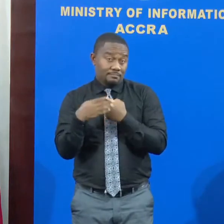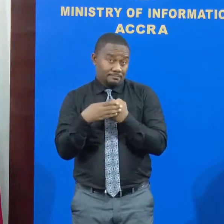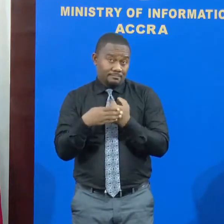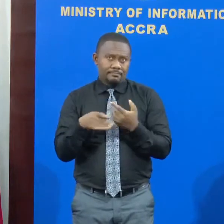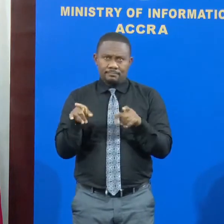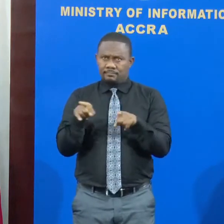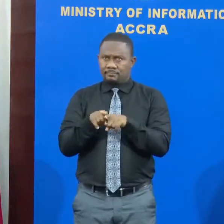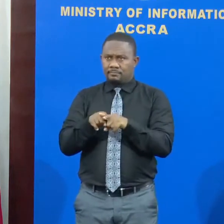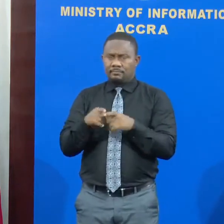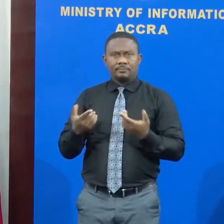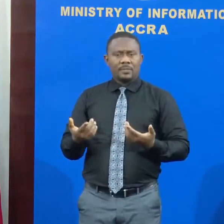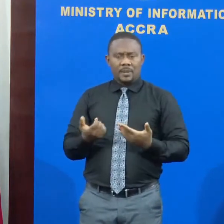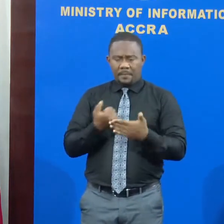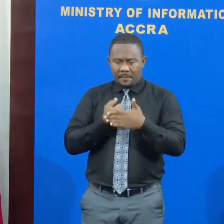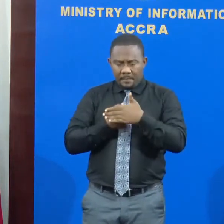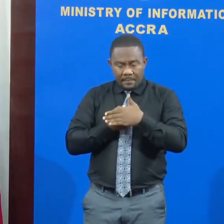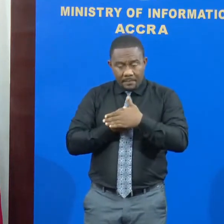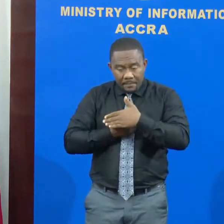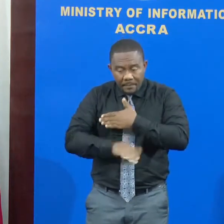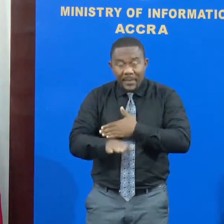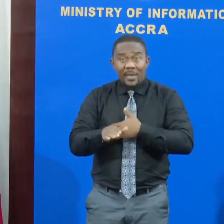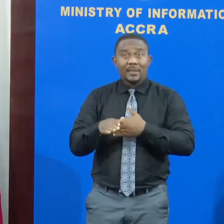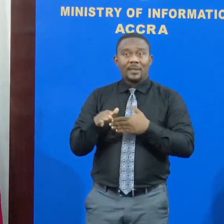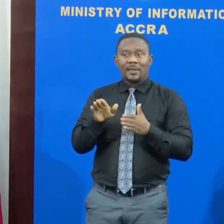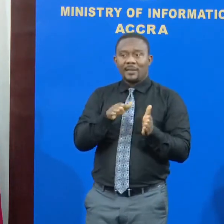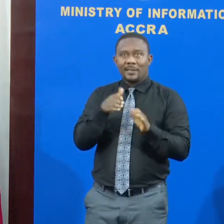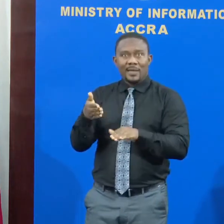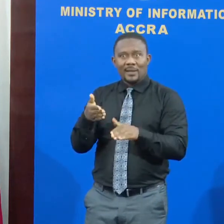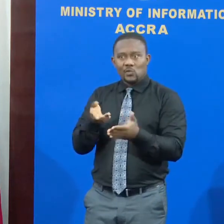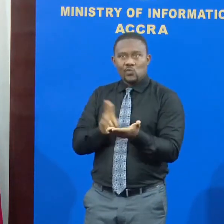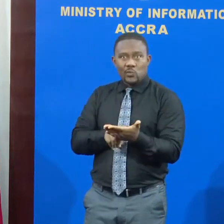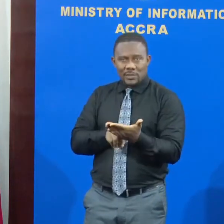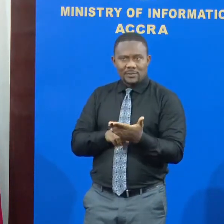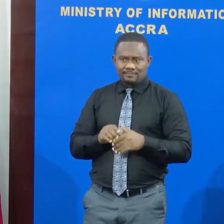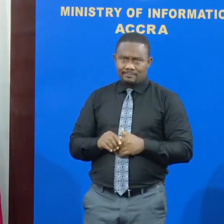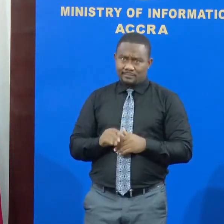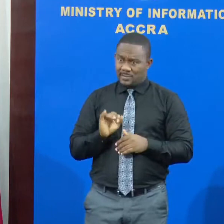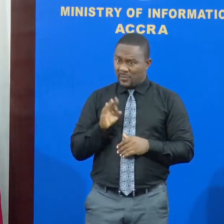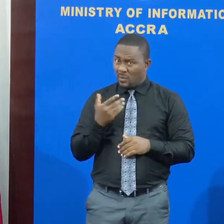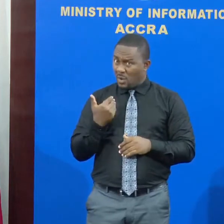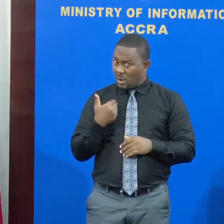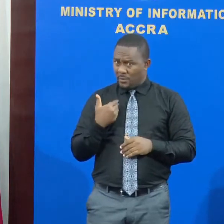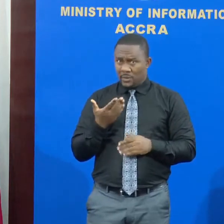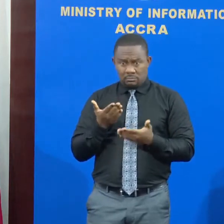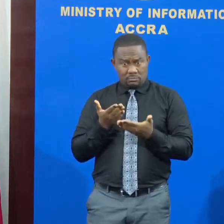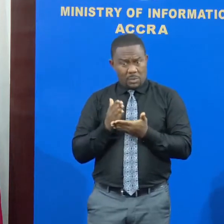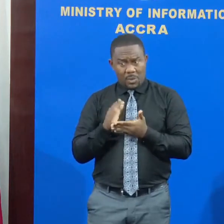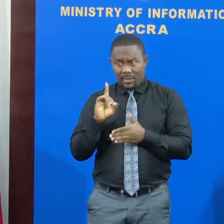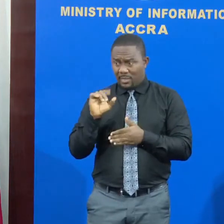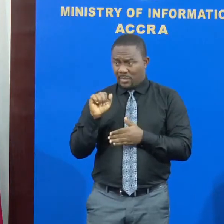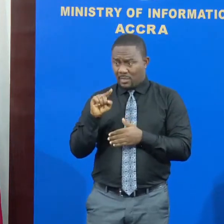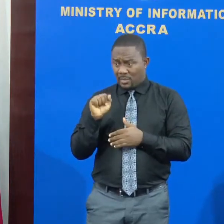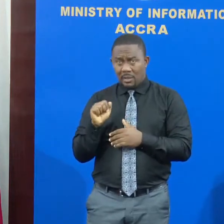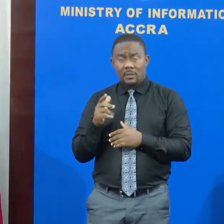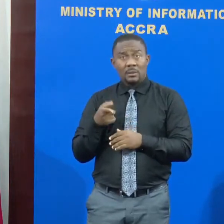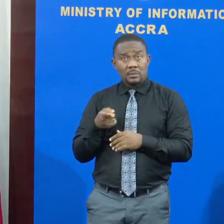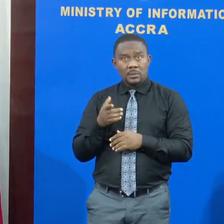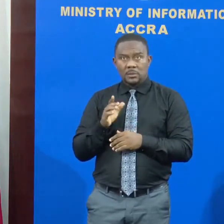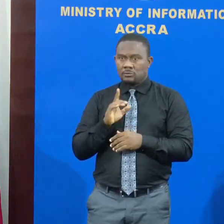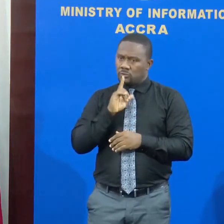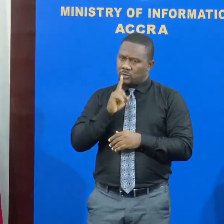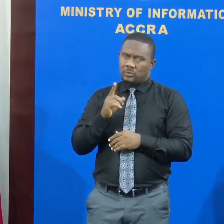exist with the births and deaths registry. We have an accurate, reliable, and verifiable birth and death registry database has a wide array